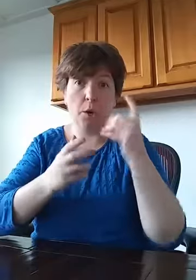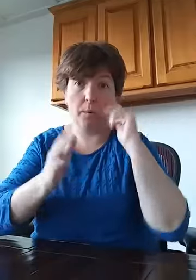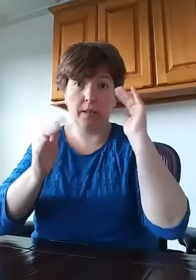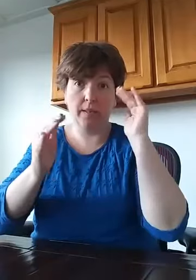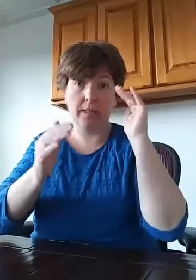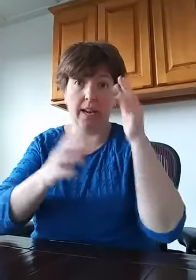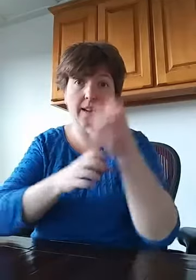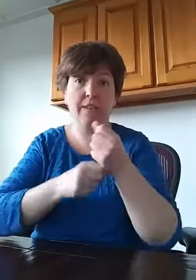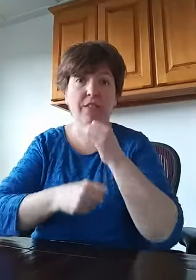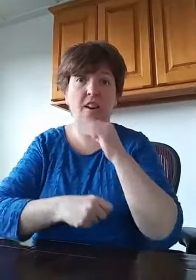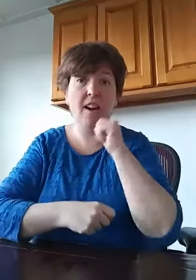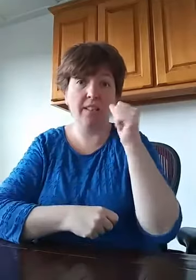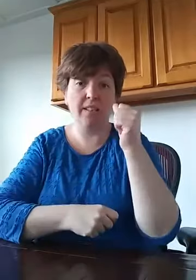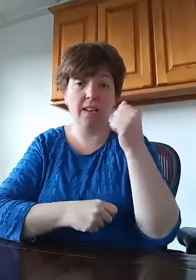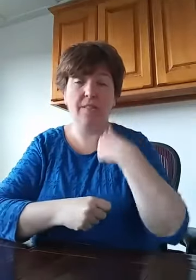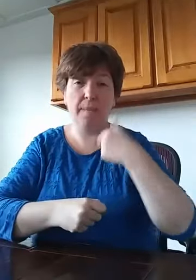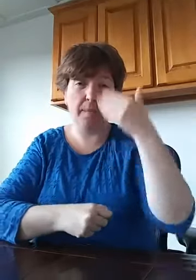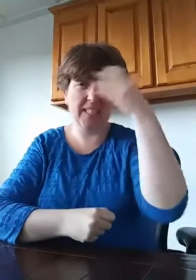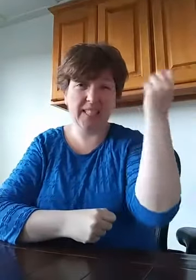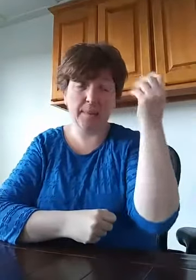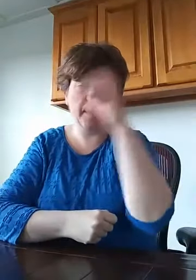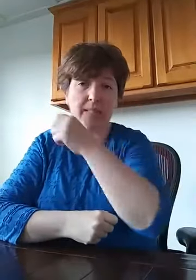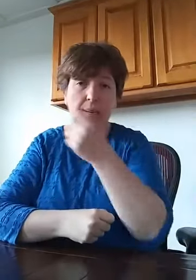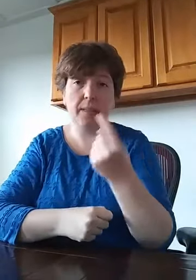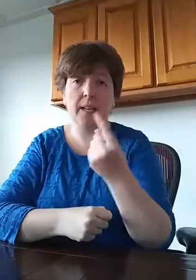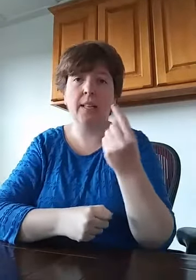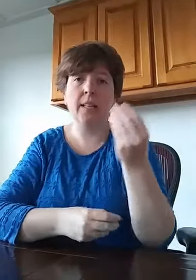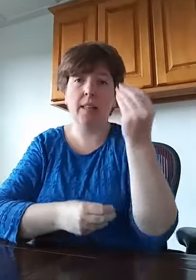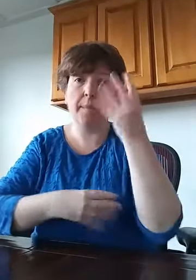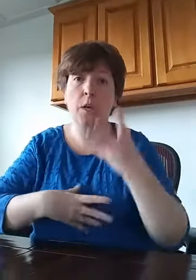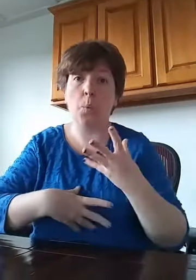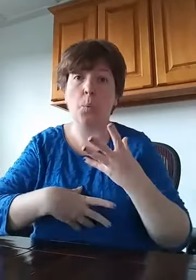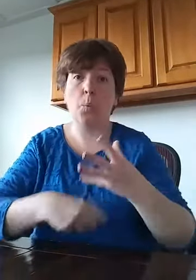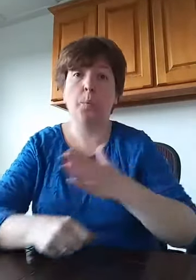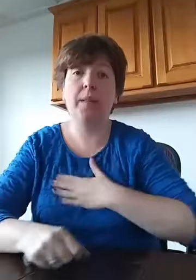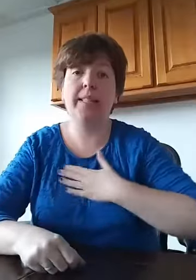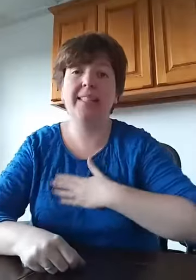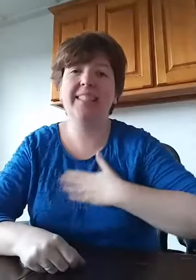hoping to get. If not, if I missed something, let me know, please.